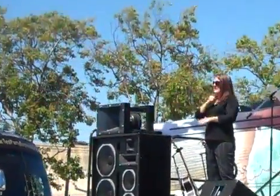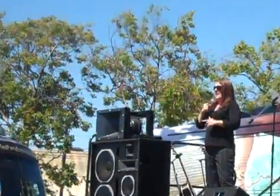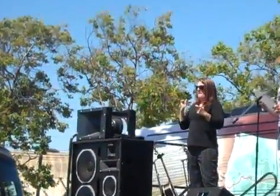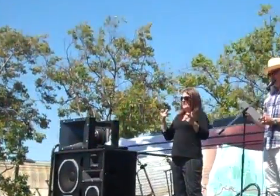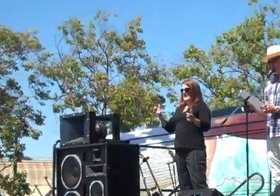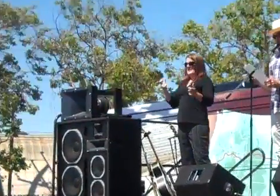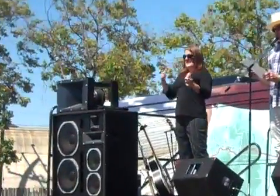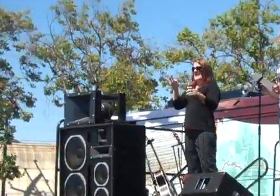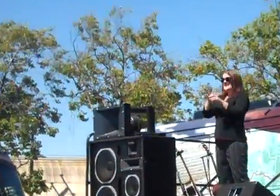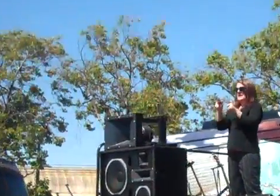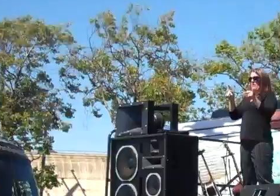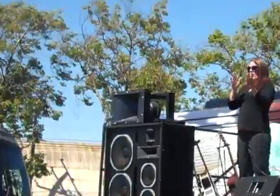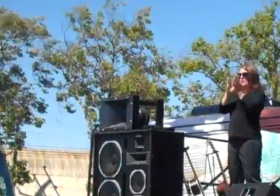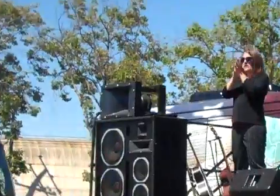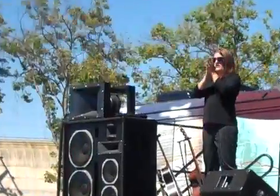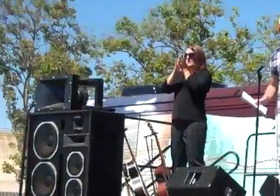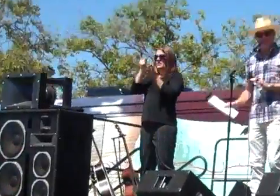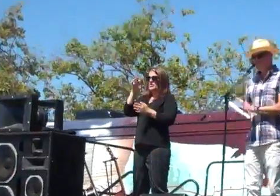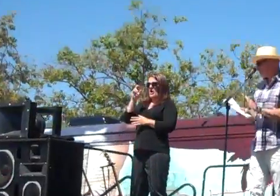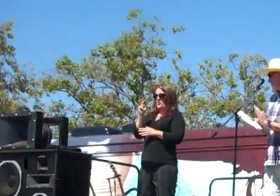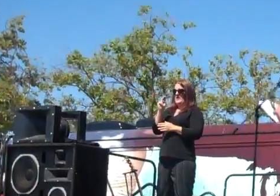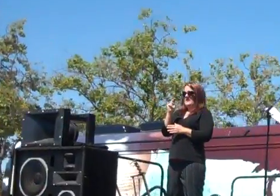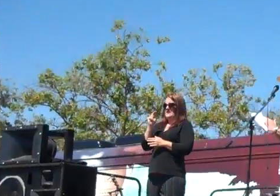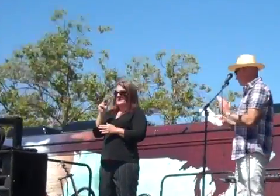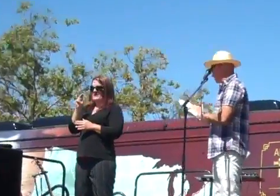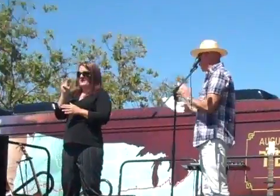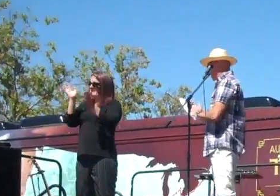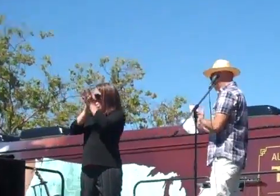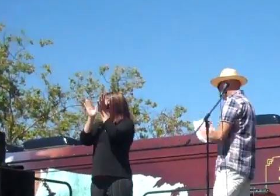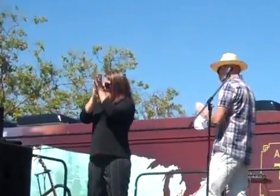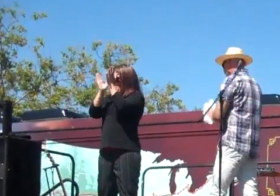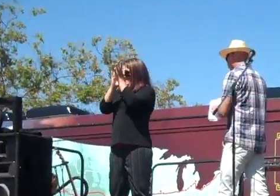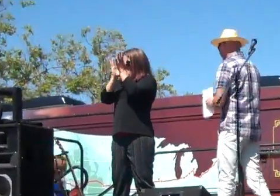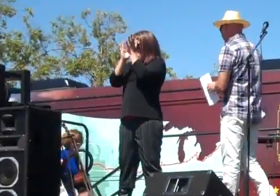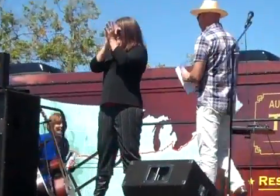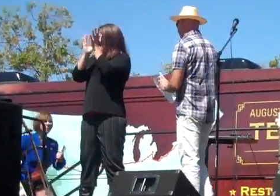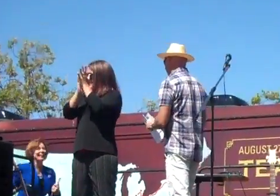Party round of applause for Sharron Angle.